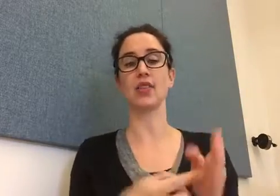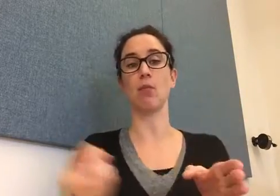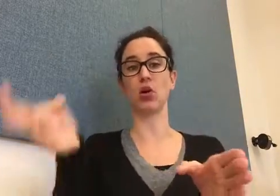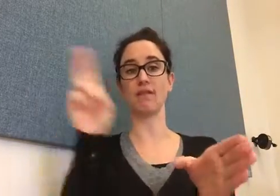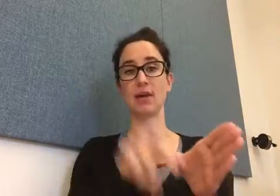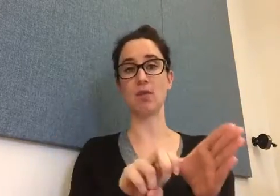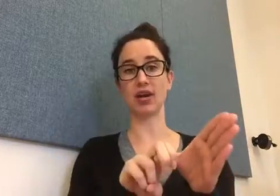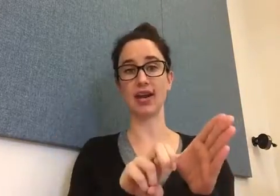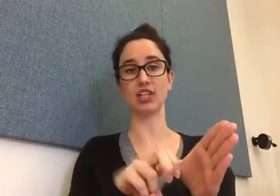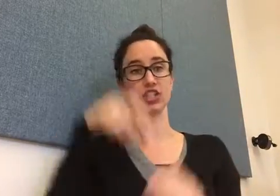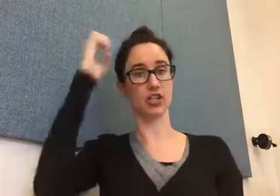in Europe.